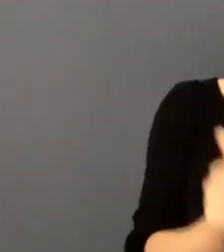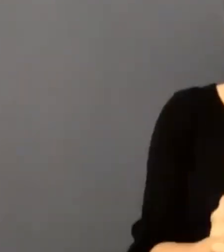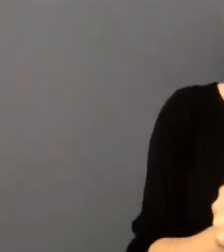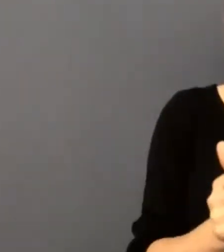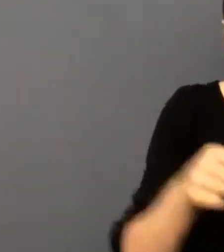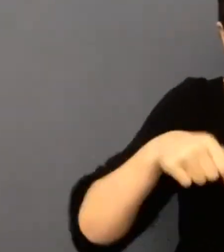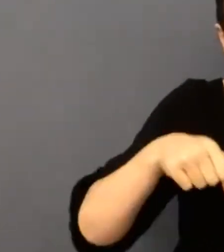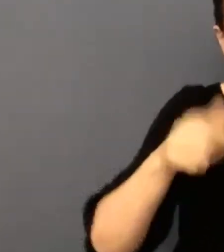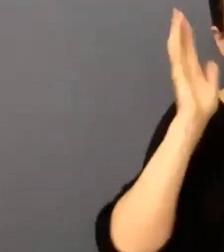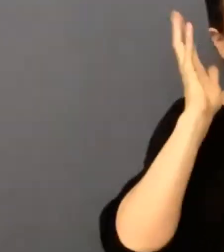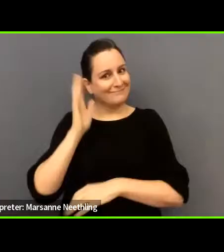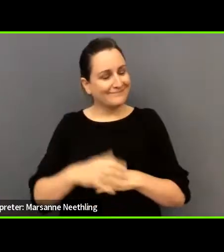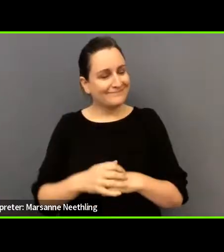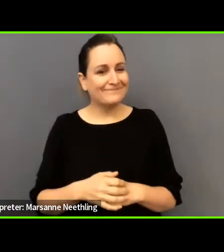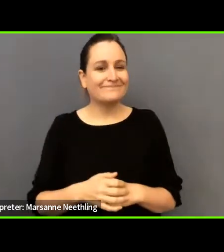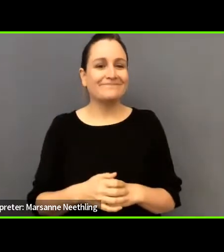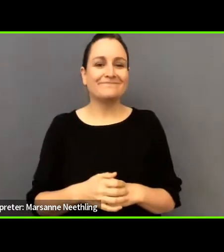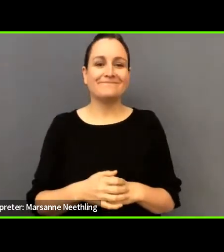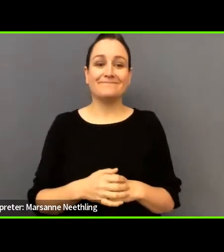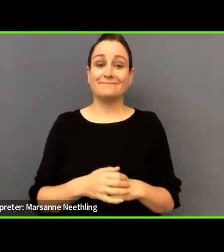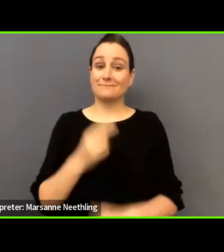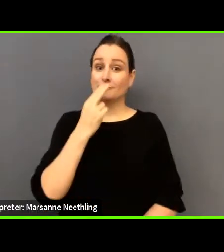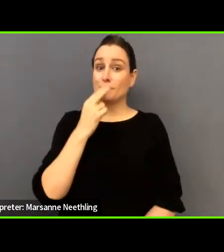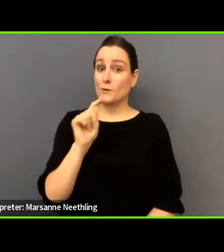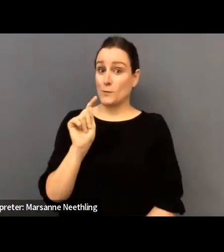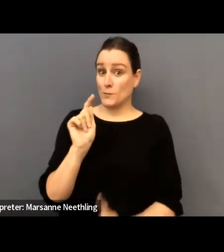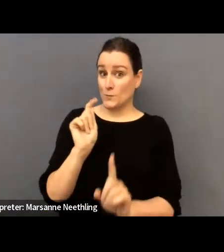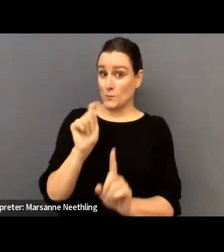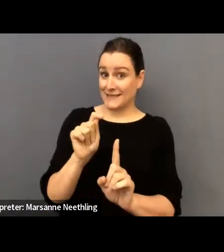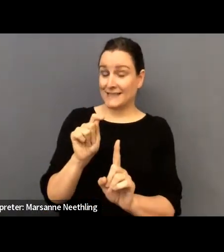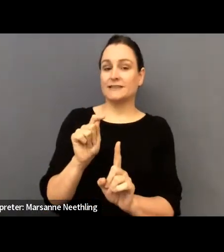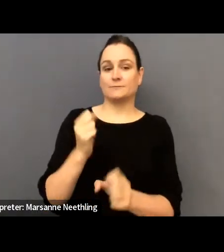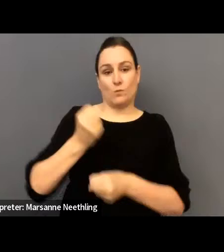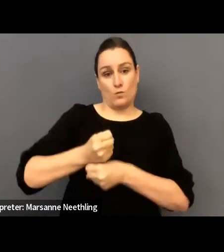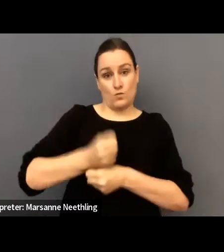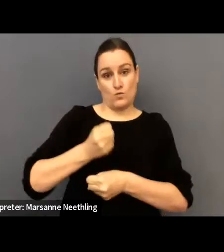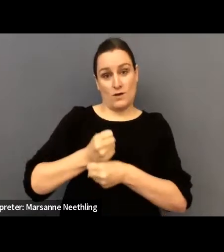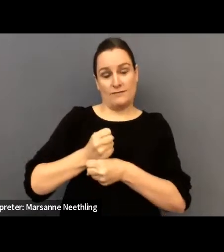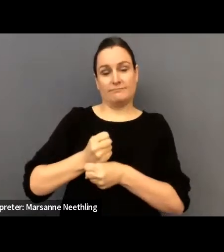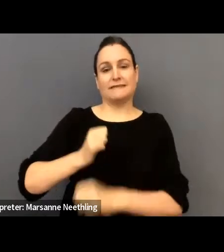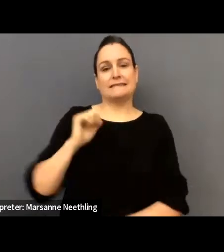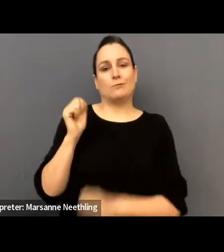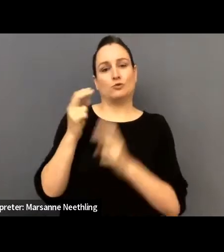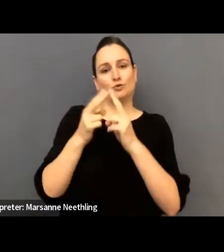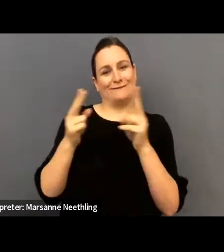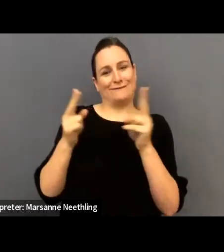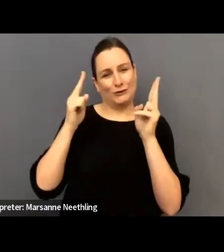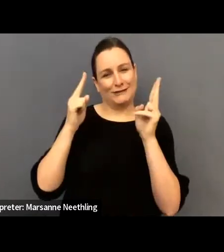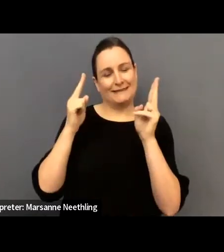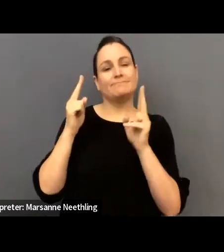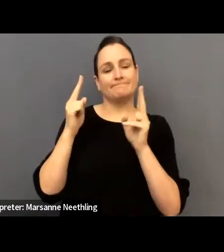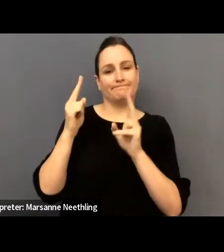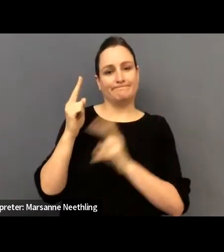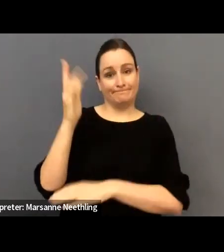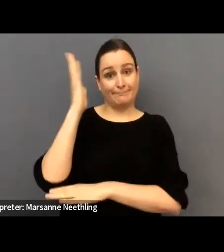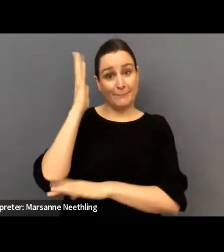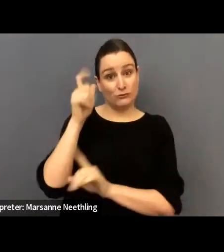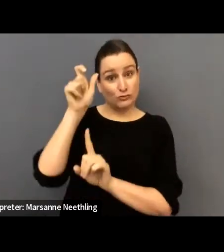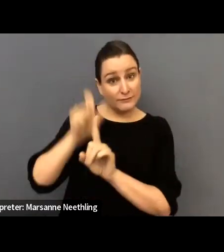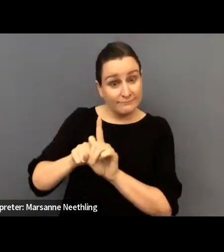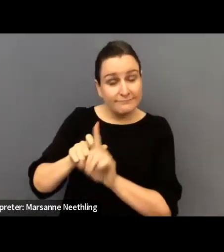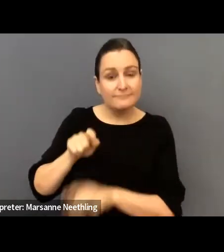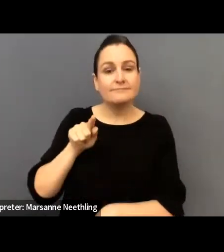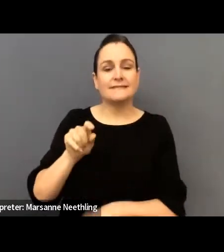currently a junior lecturer at the University of Stellenbosch, where she teaches South African Sign Language